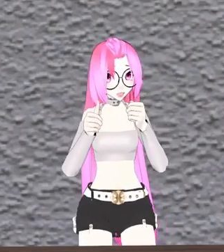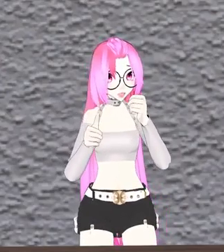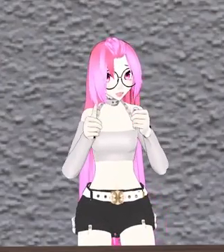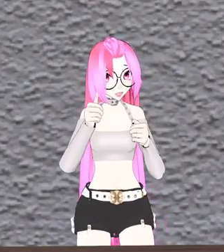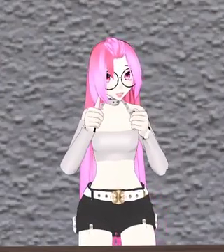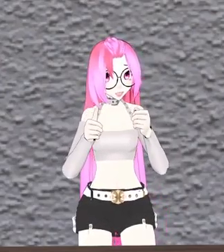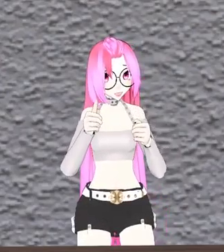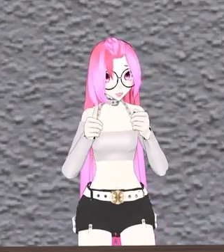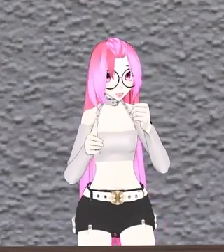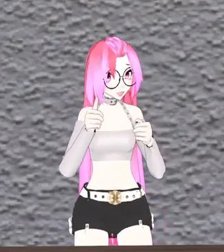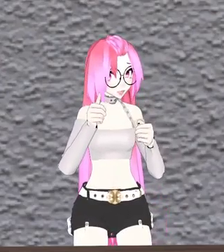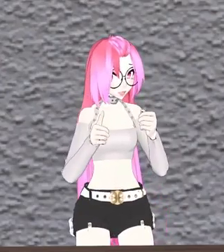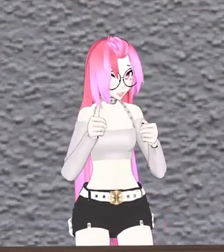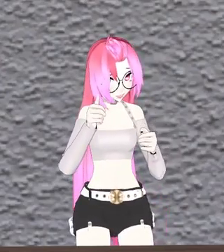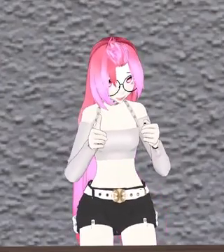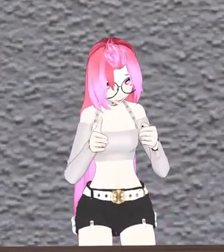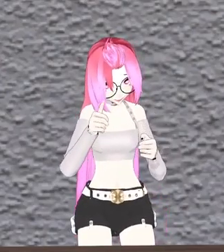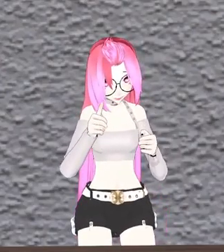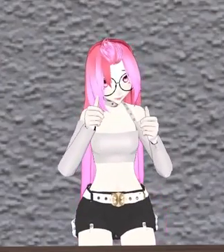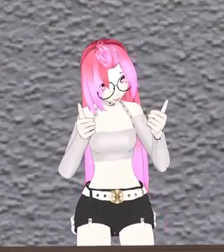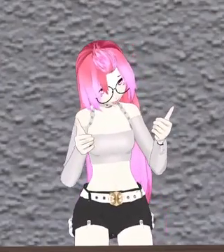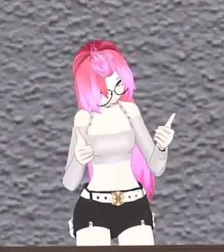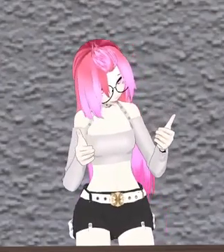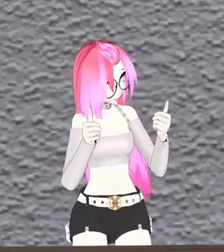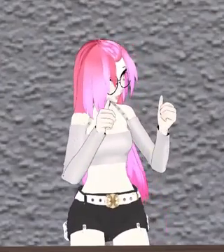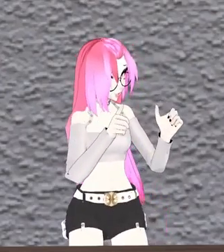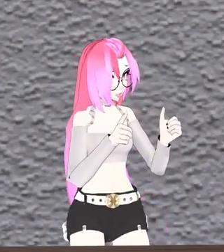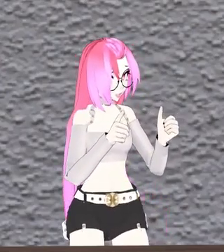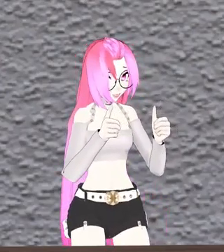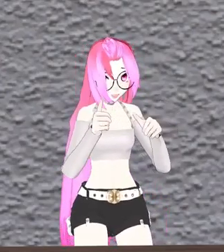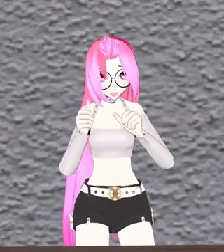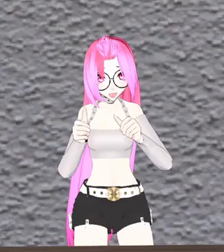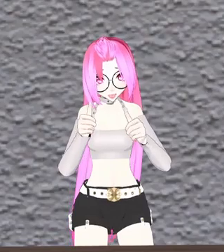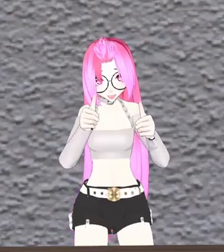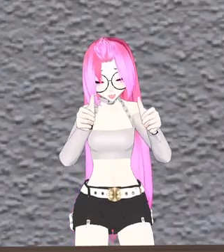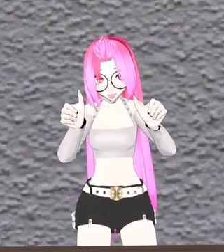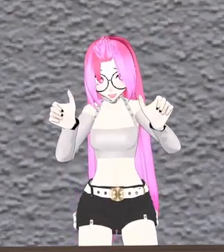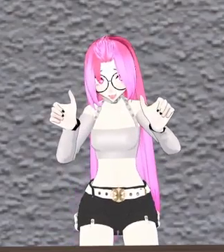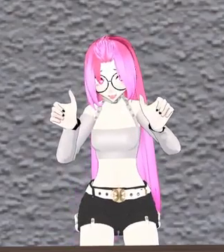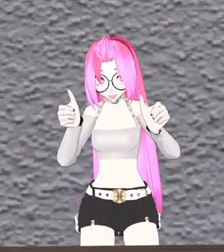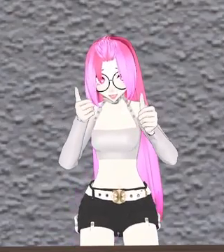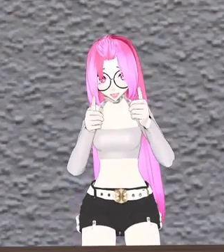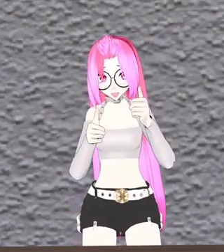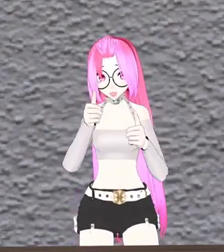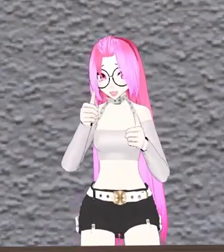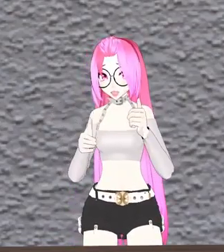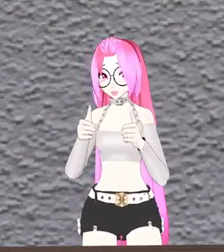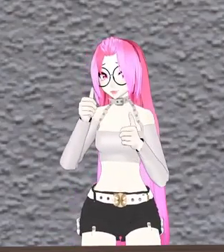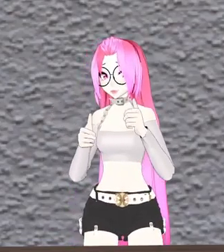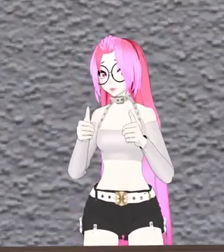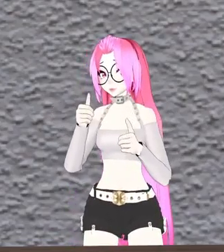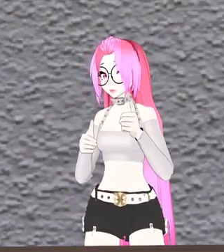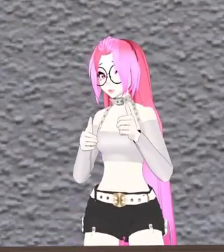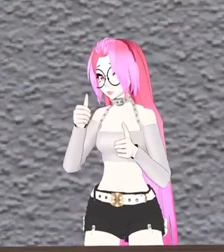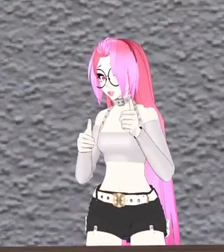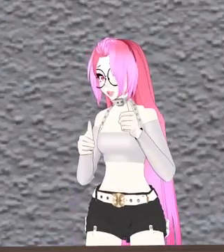you don't have index, we're going to be using this. But if you do have index, or if you're studying this in real life, you're going to be using two thumbs ups. Going